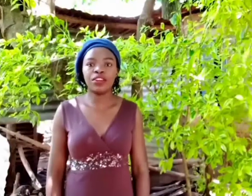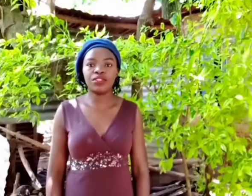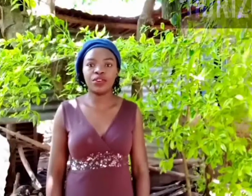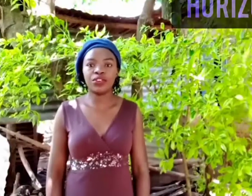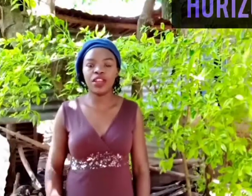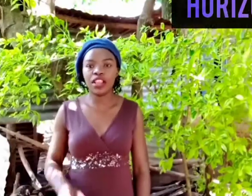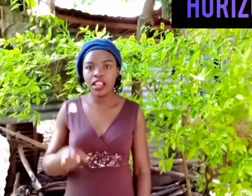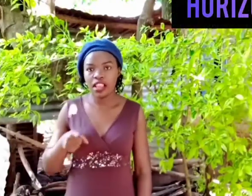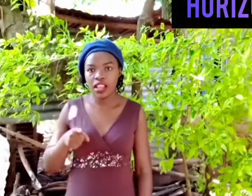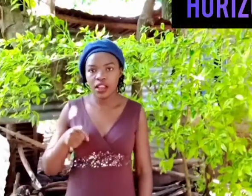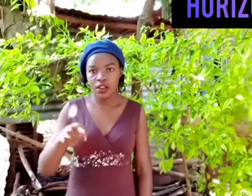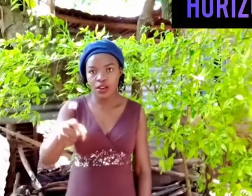horizontal,